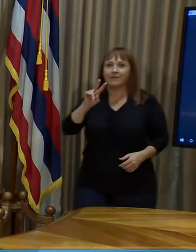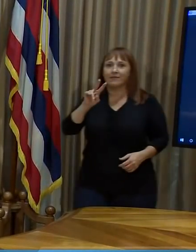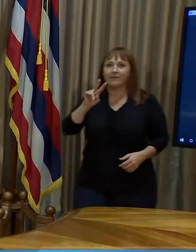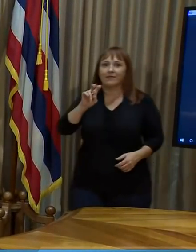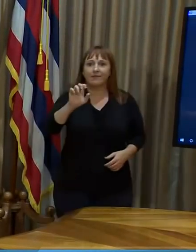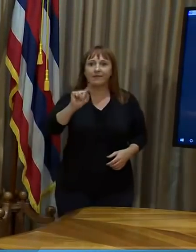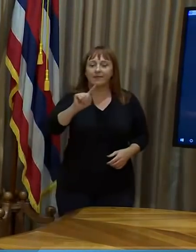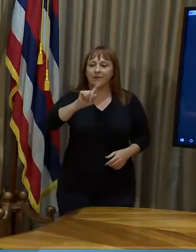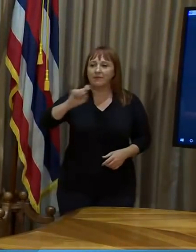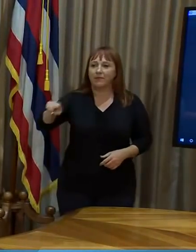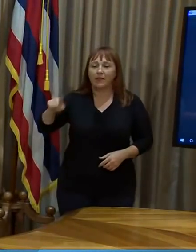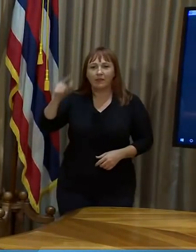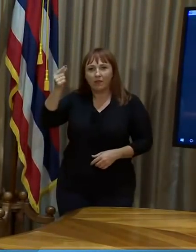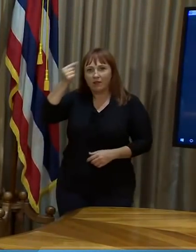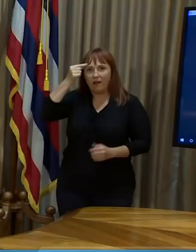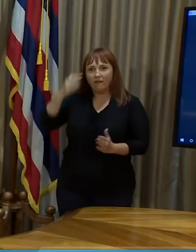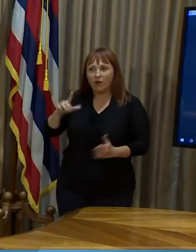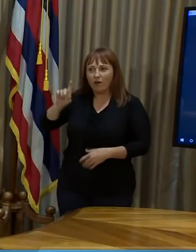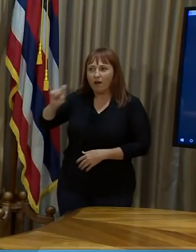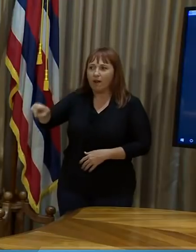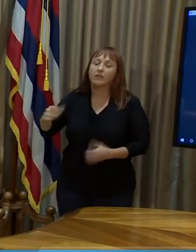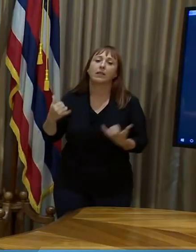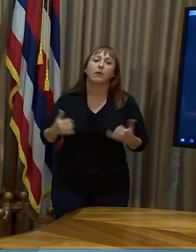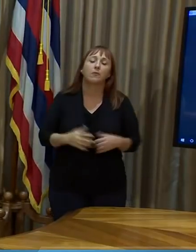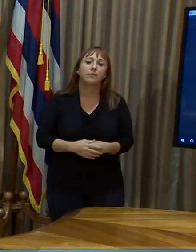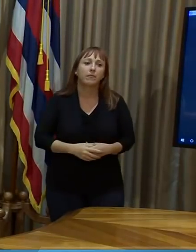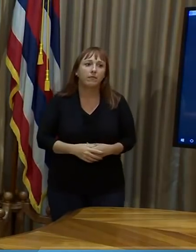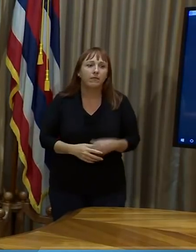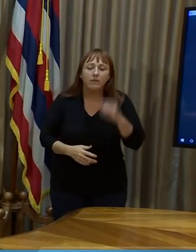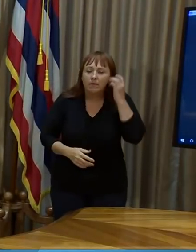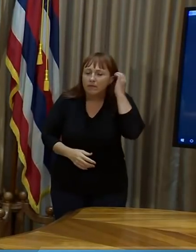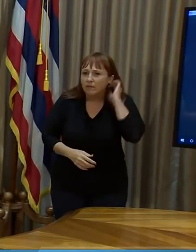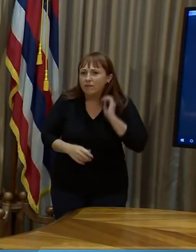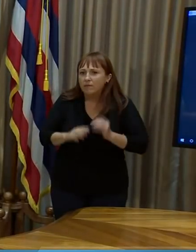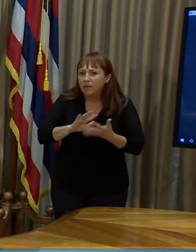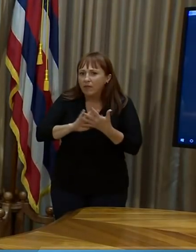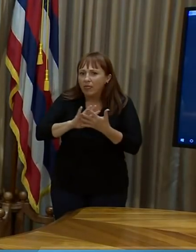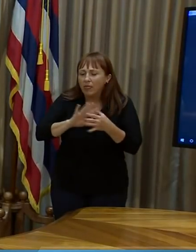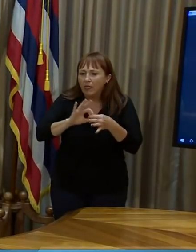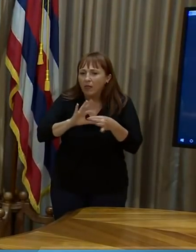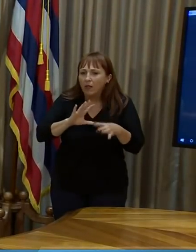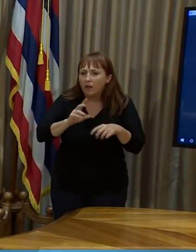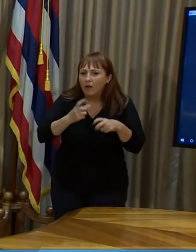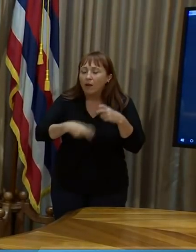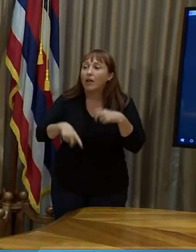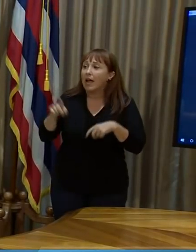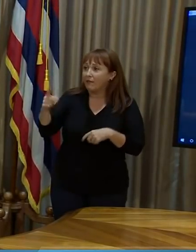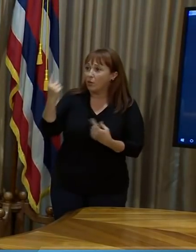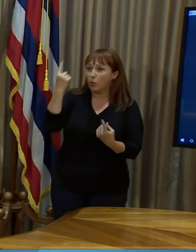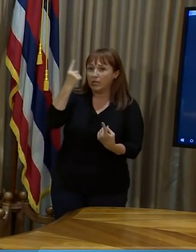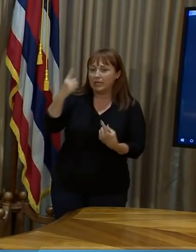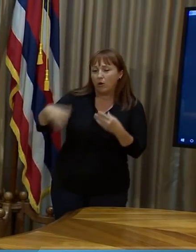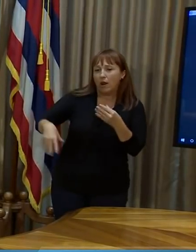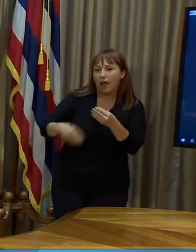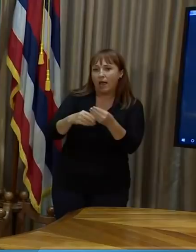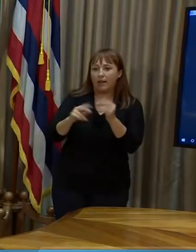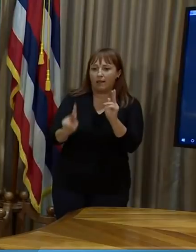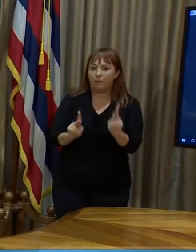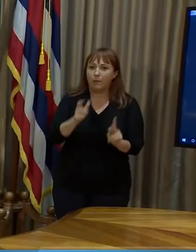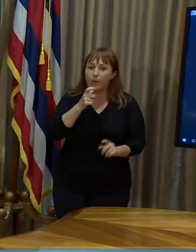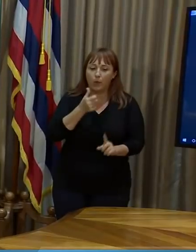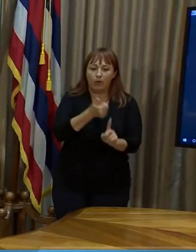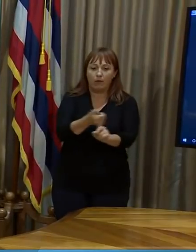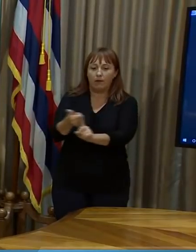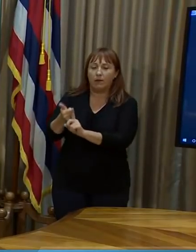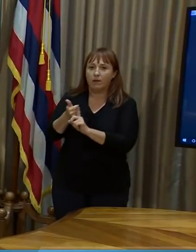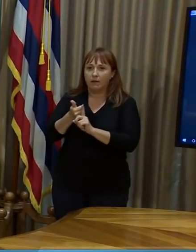Yes, this is for Governor Ige. Governor, have you considered factoring in the people who